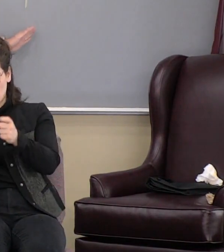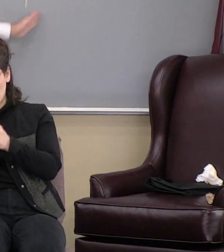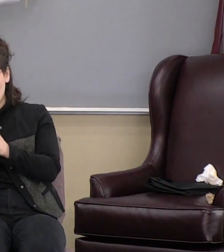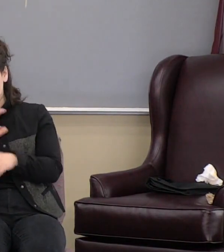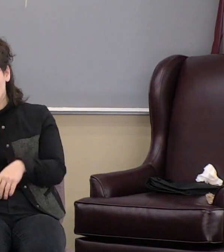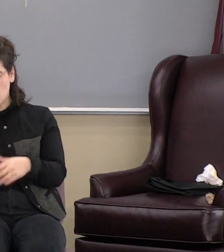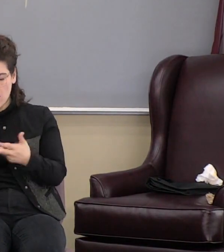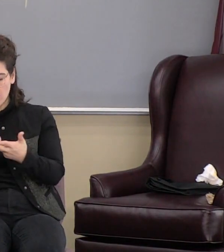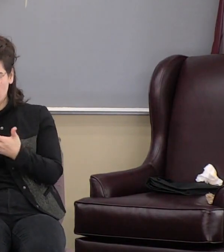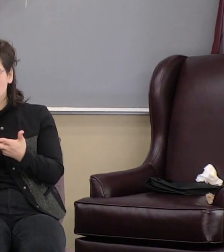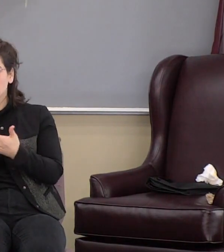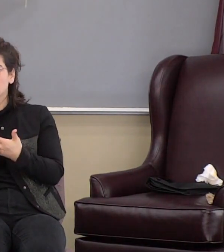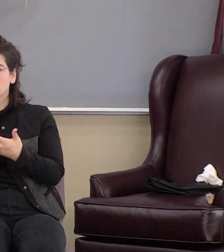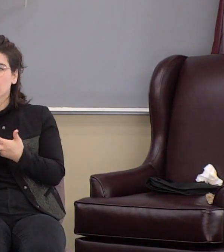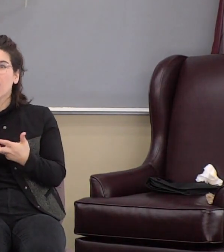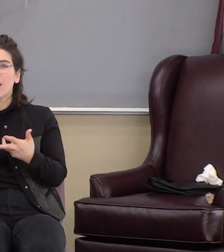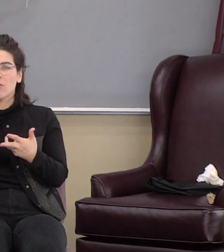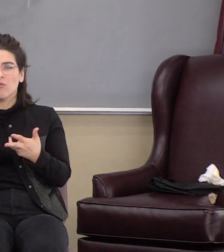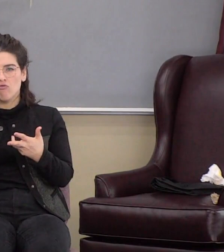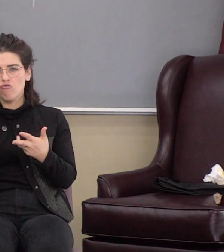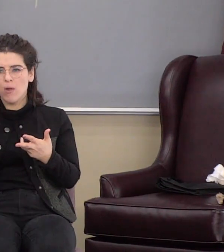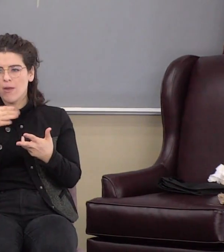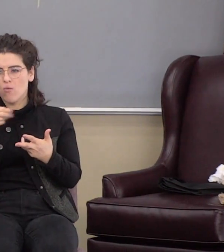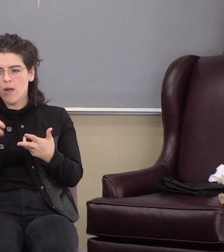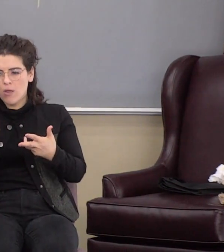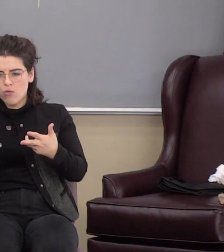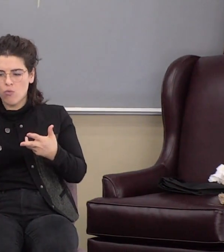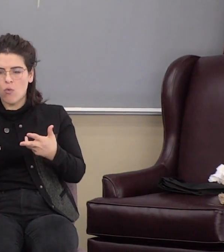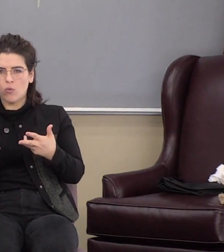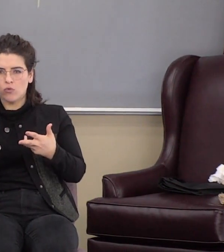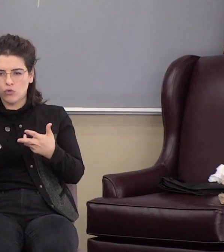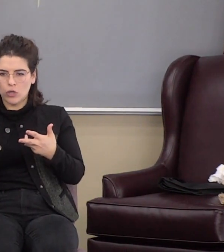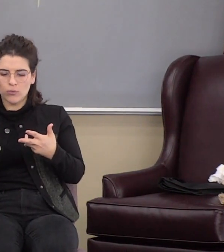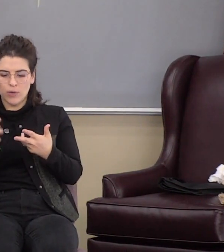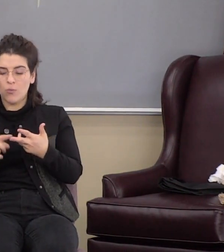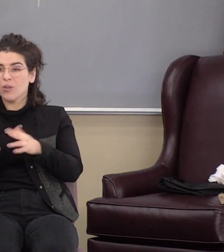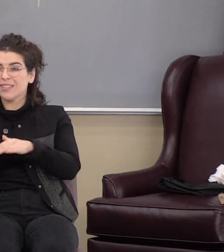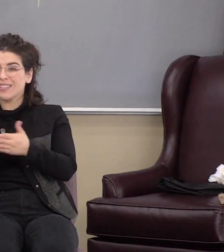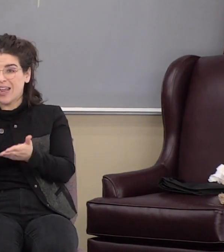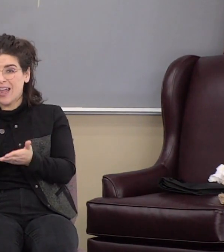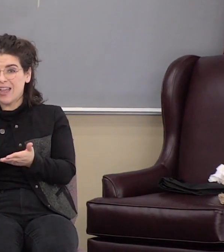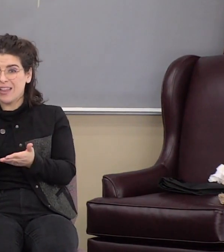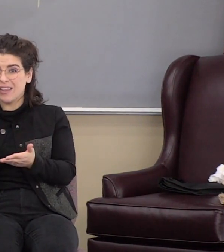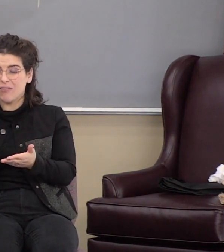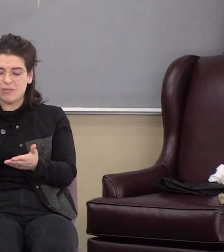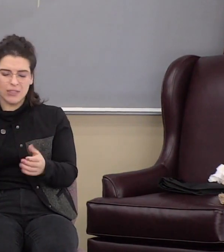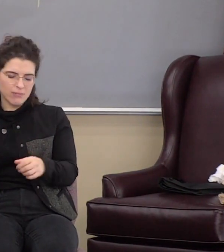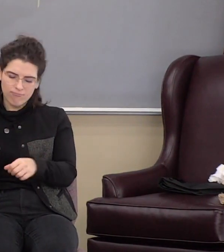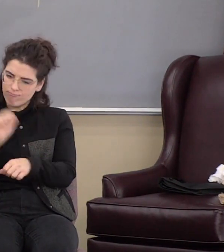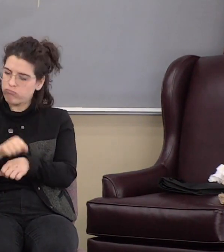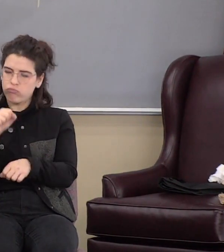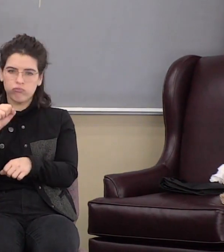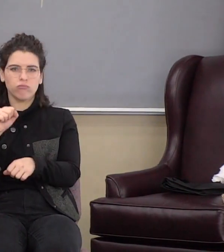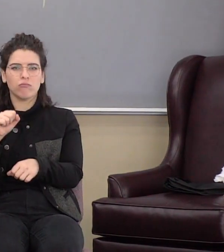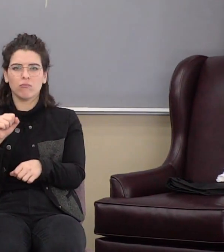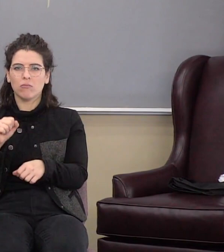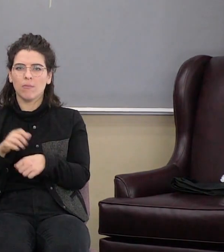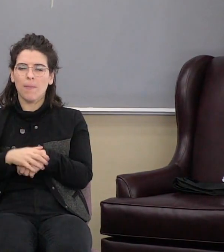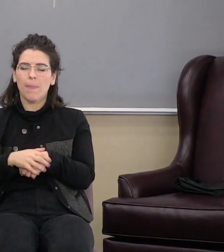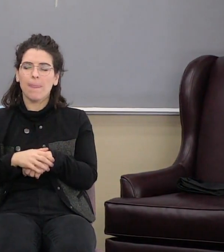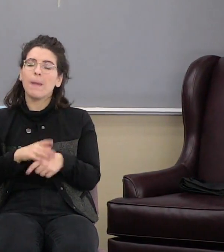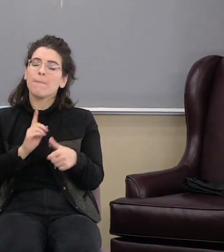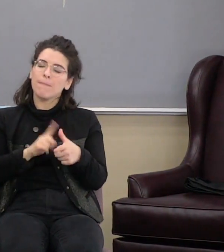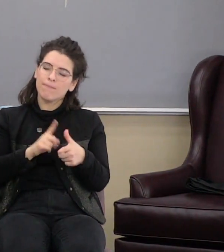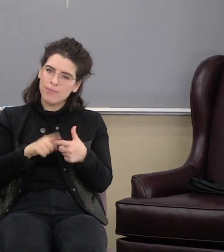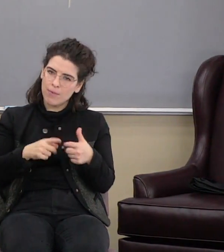of Christ at the great white throne judgment where death is ultimately vanquished. Okay? Then Paul's going to